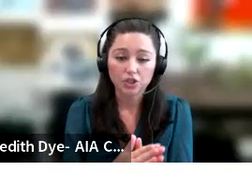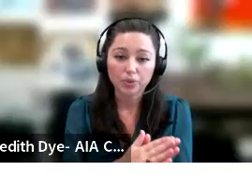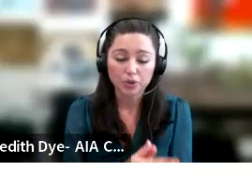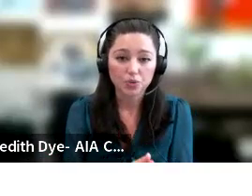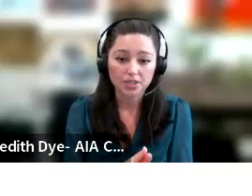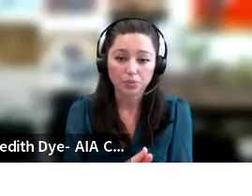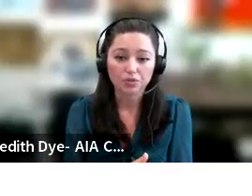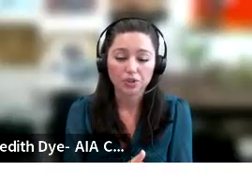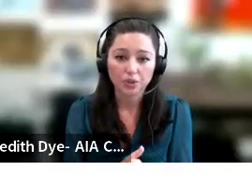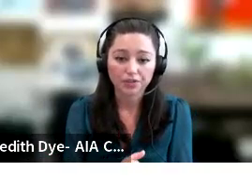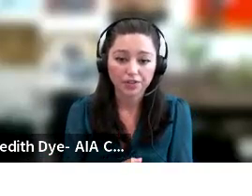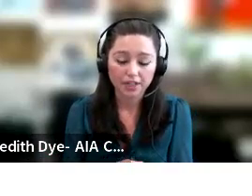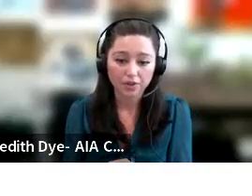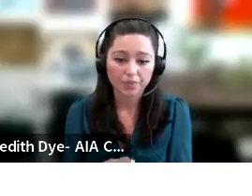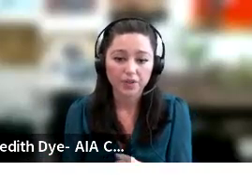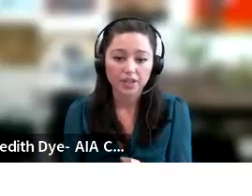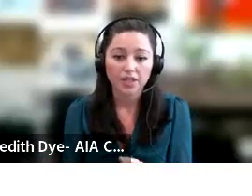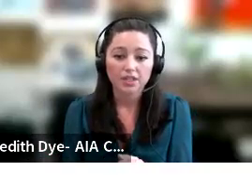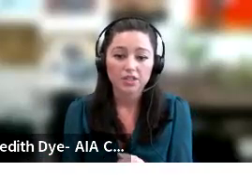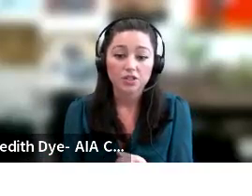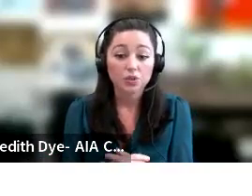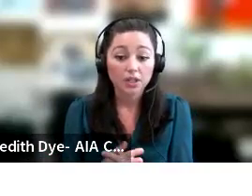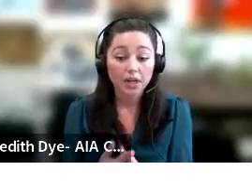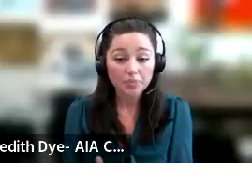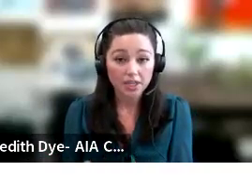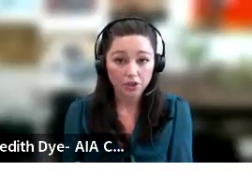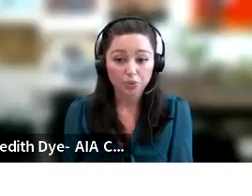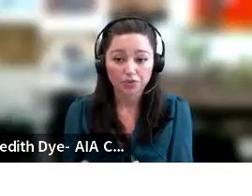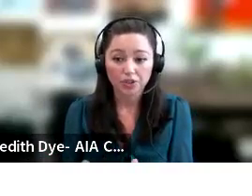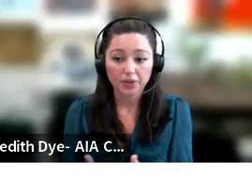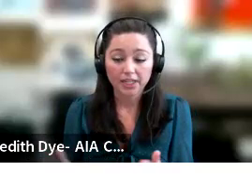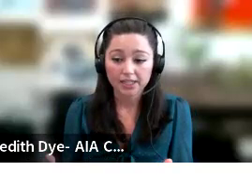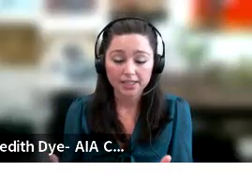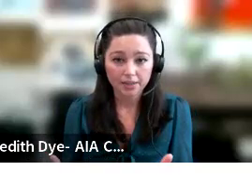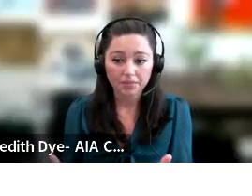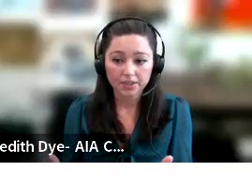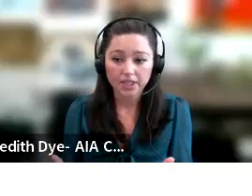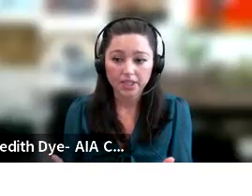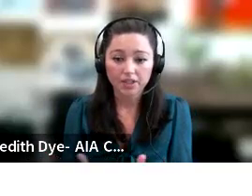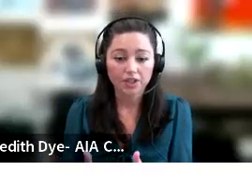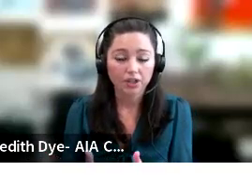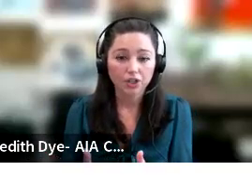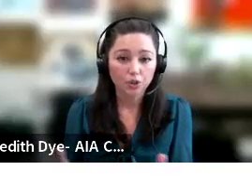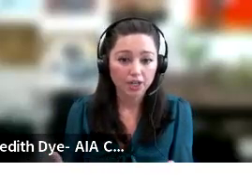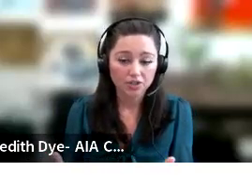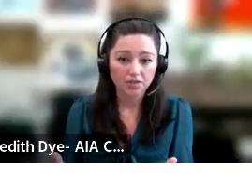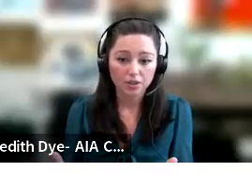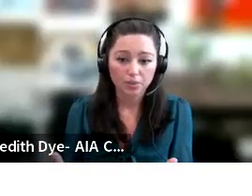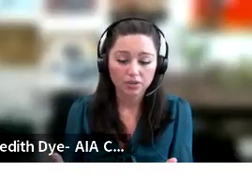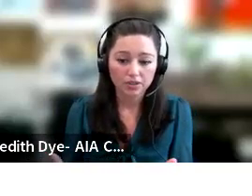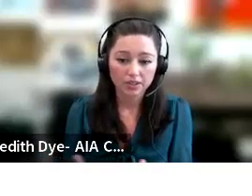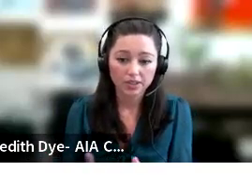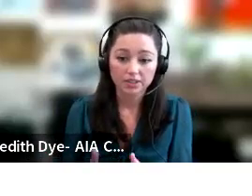be added to your most recent portfolio on file. So you can update your portfolio at any time, even if there are no